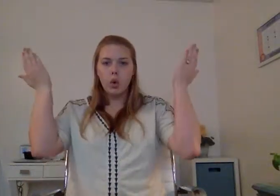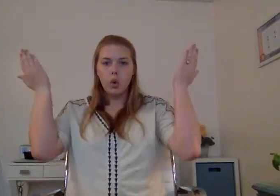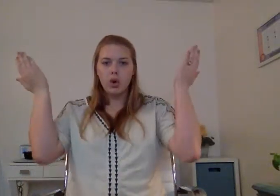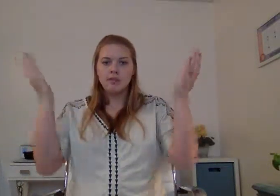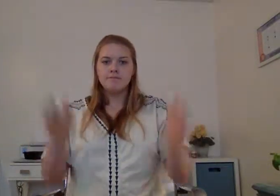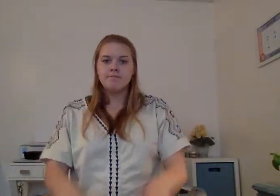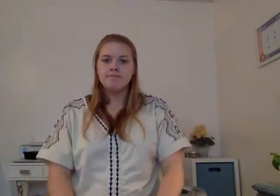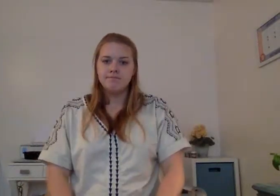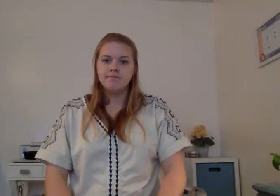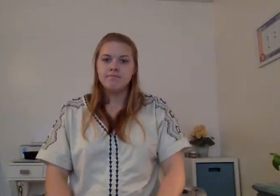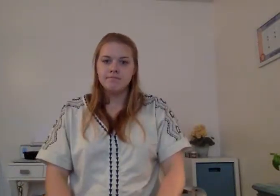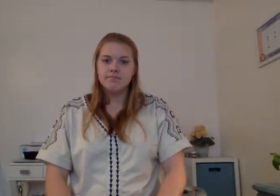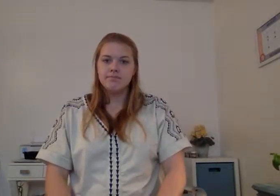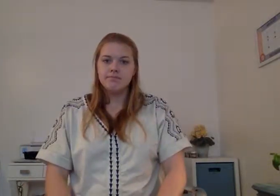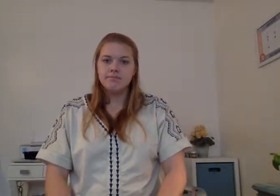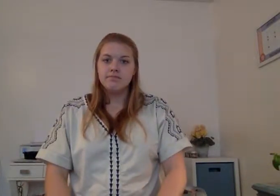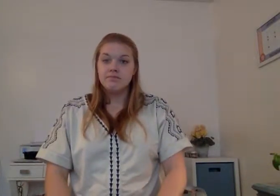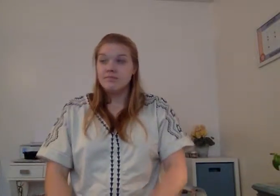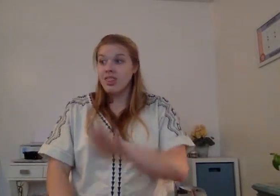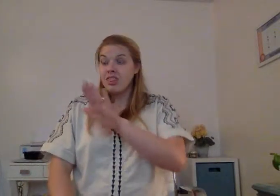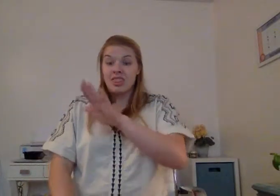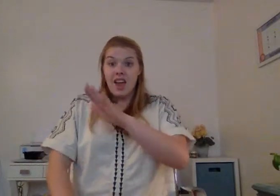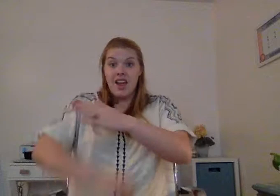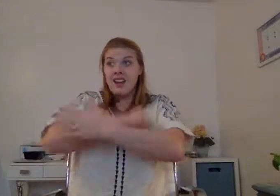say that they have achieved gender equality.